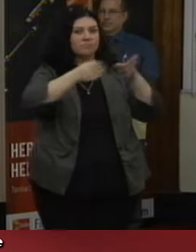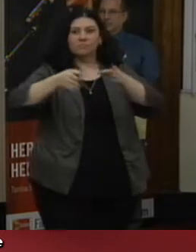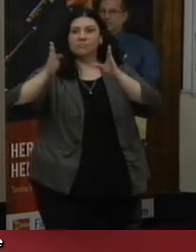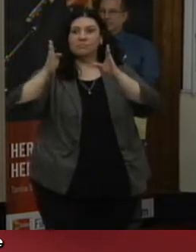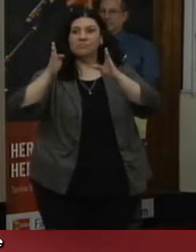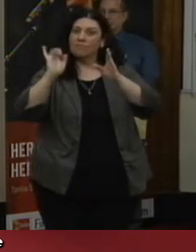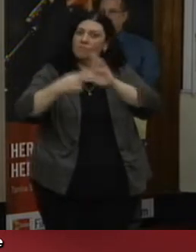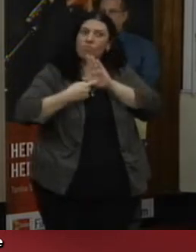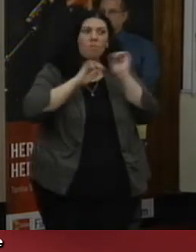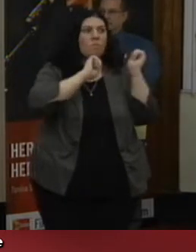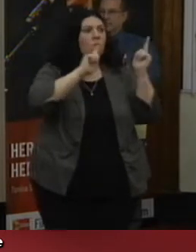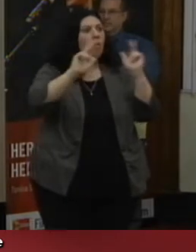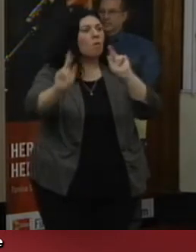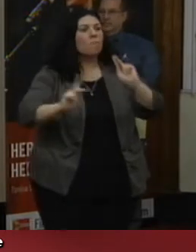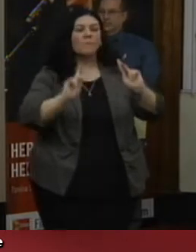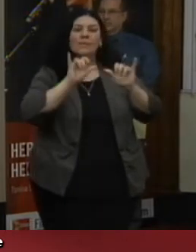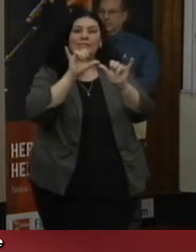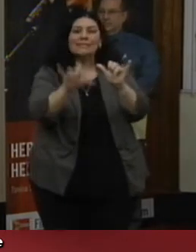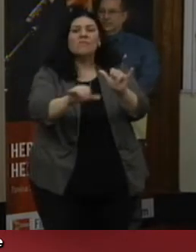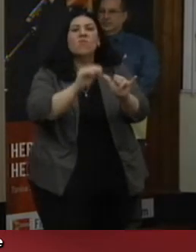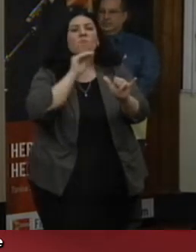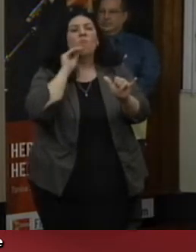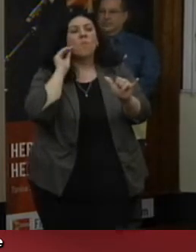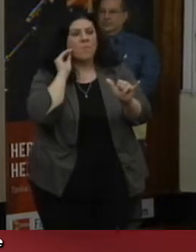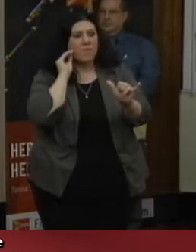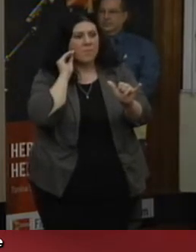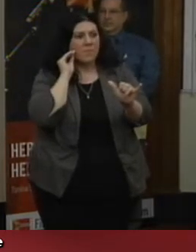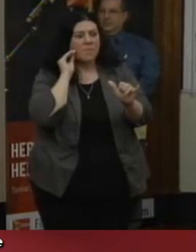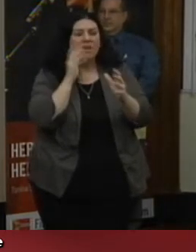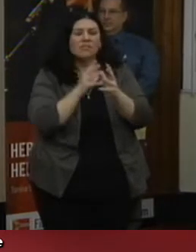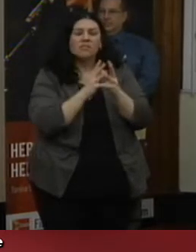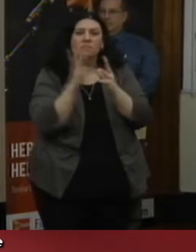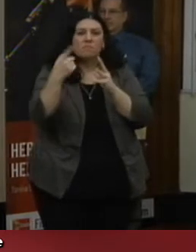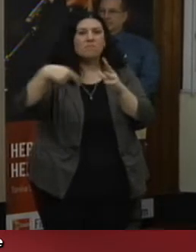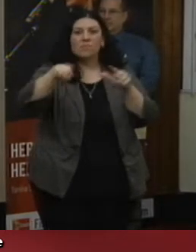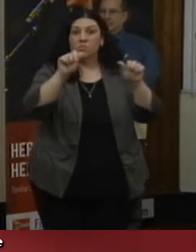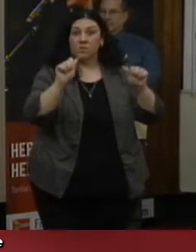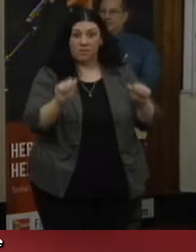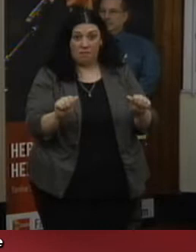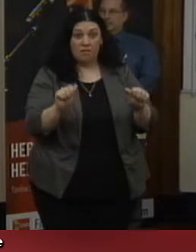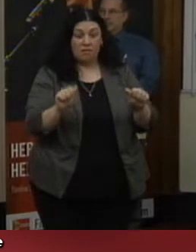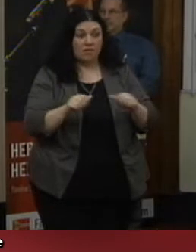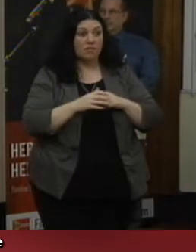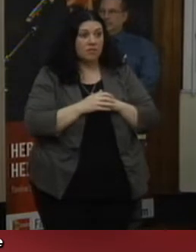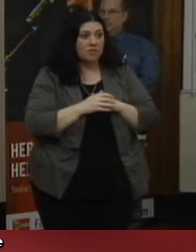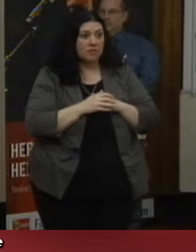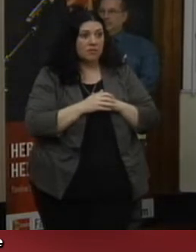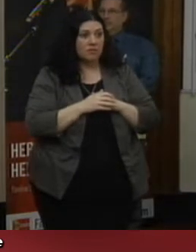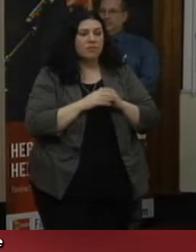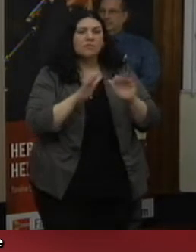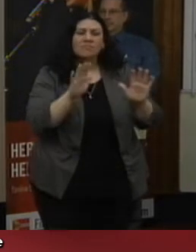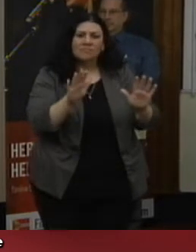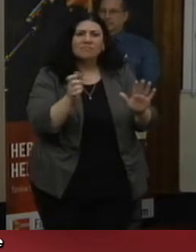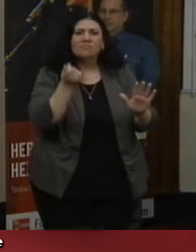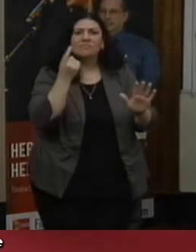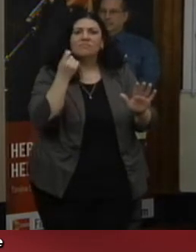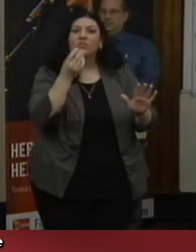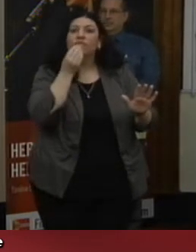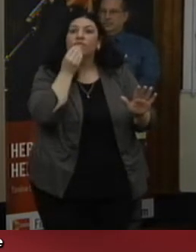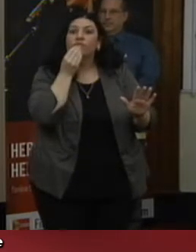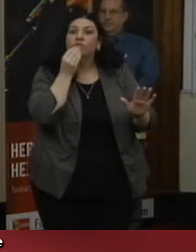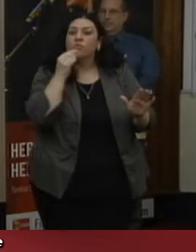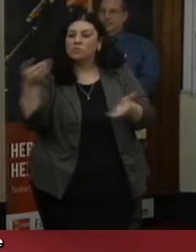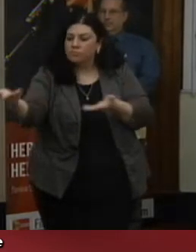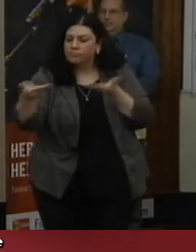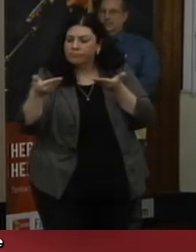stay at home as much as possible and to leave to pick up takeout food, carry